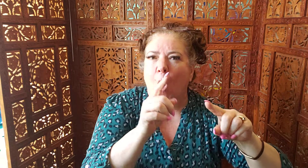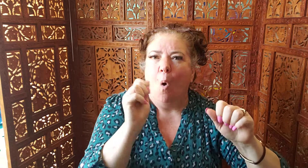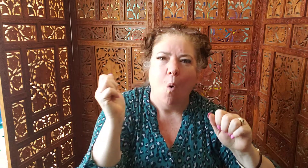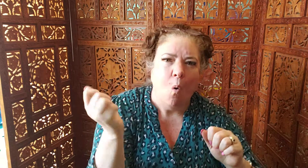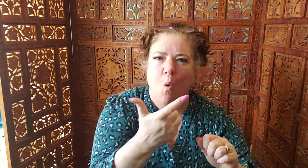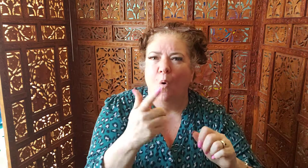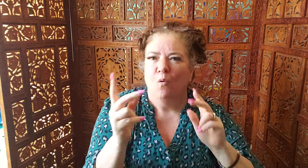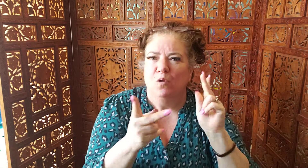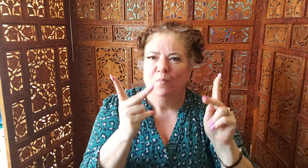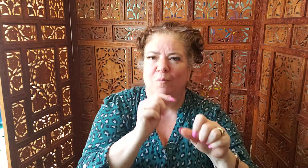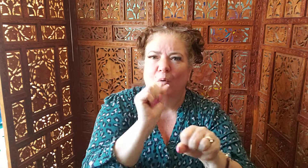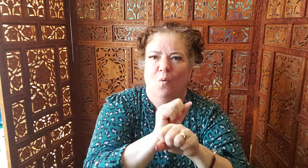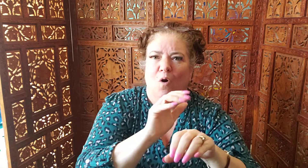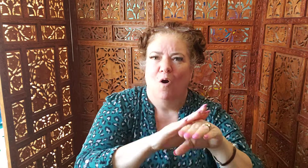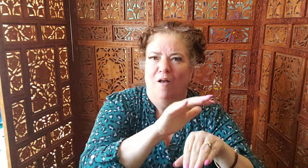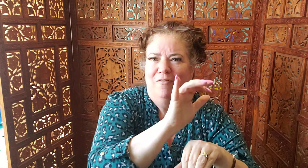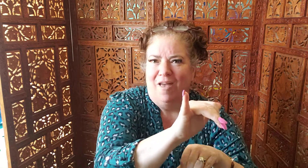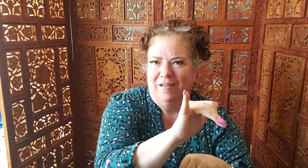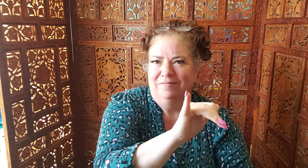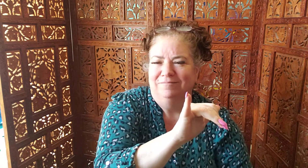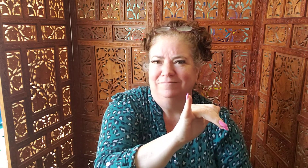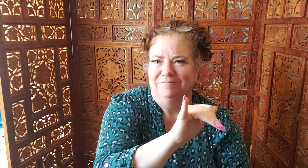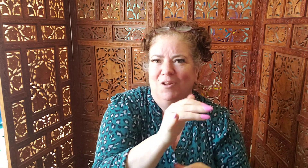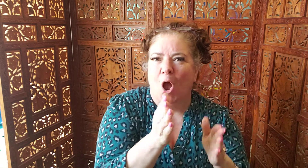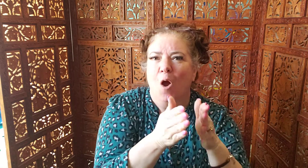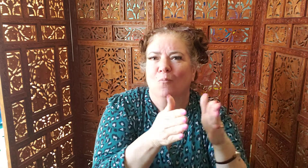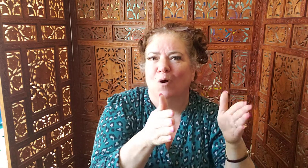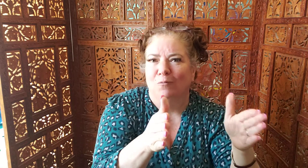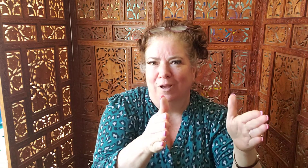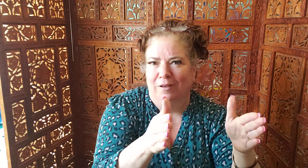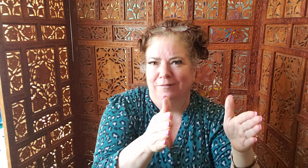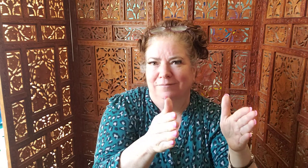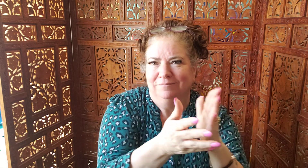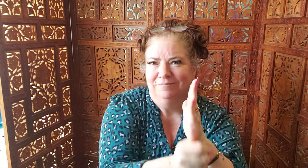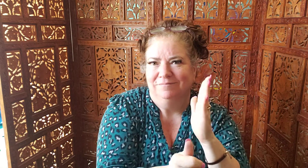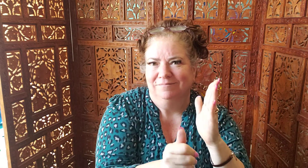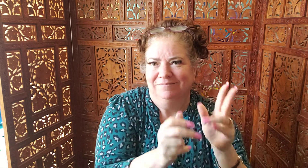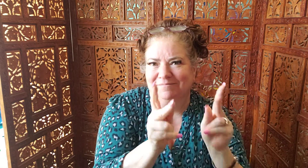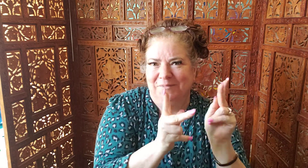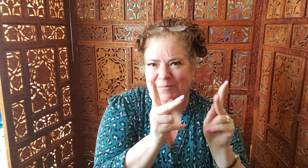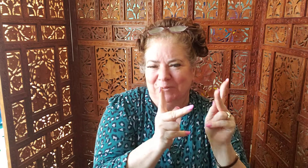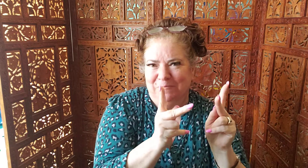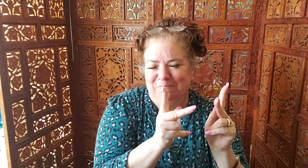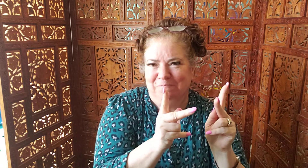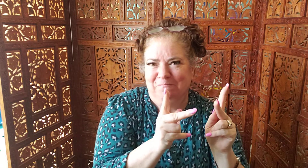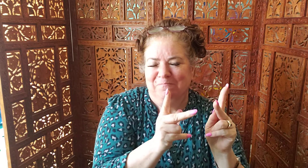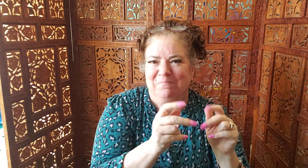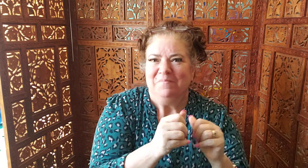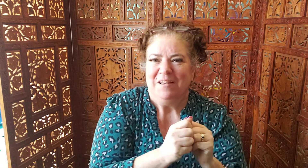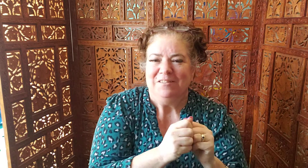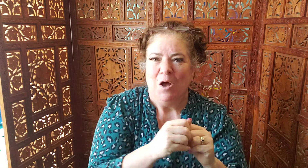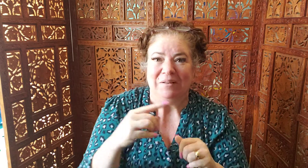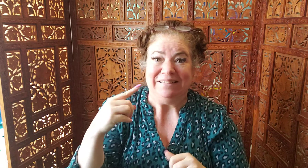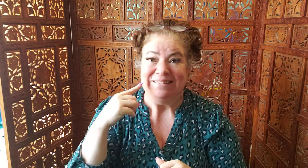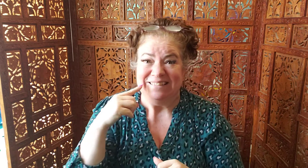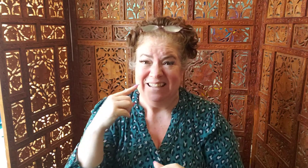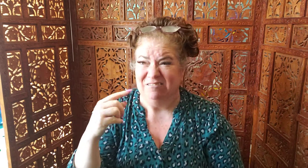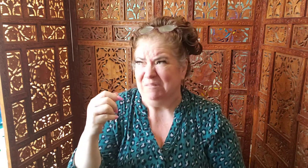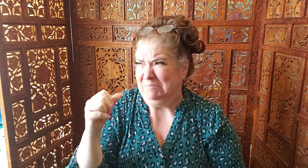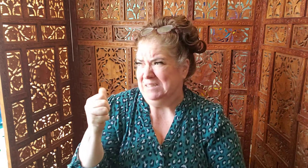chop, play the top. The flute is the Duke of Soul. After more than a decade of lackluster films, Disney had a string of